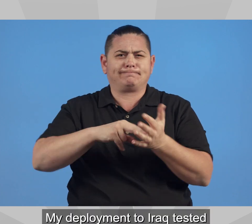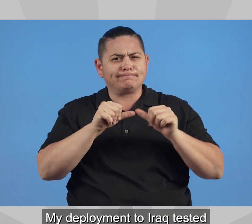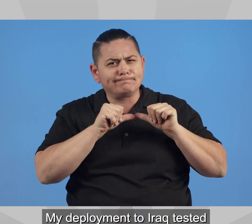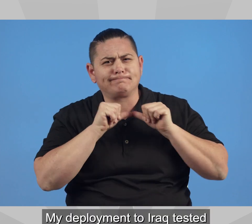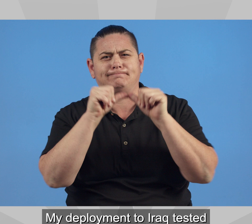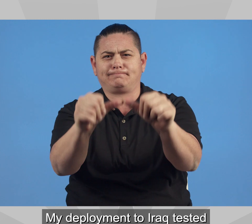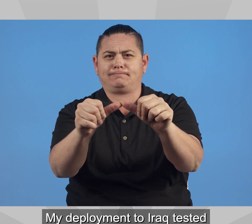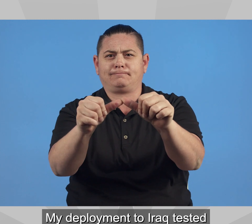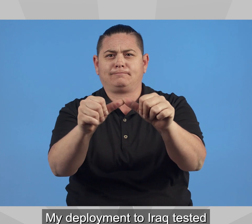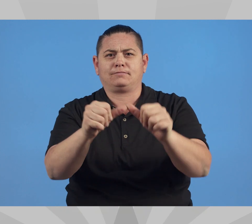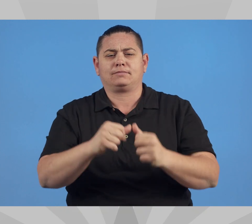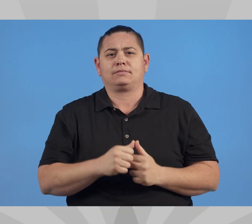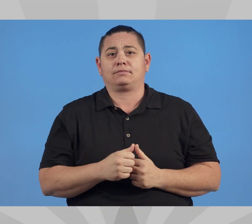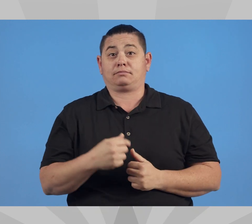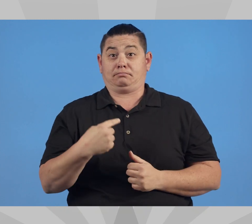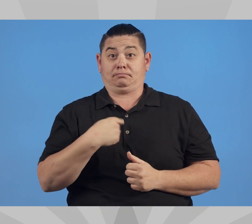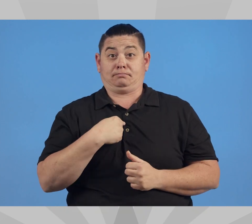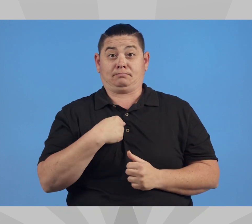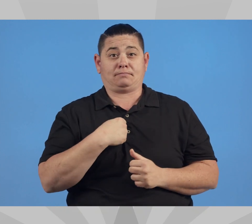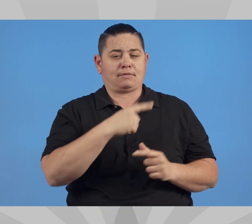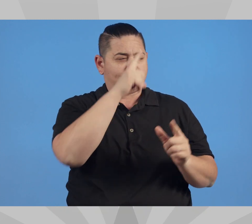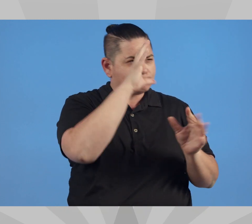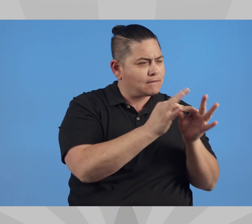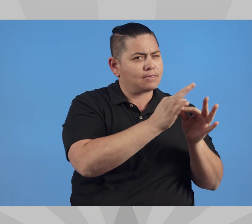courage and resilience.